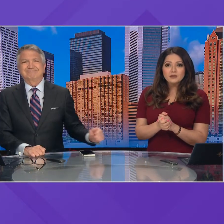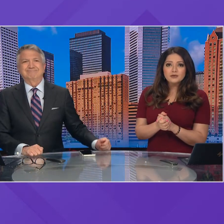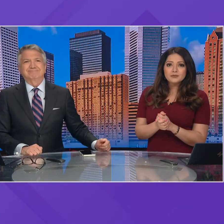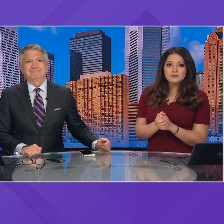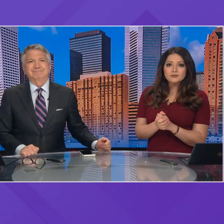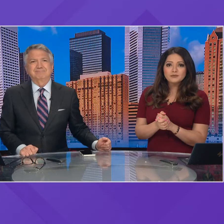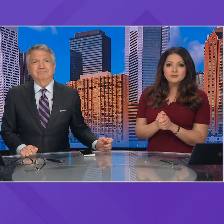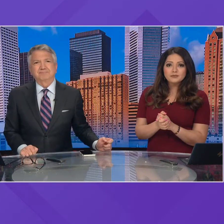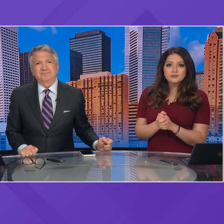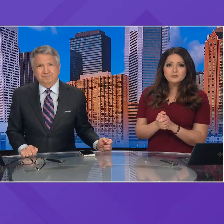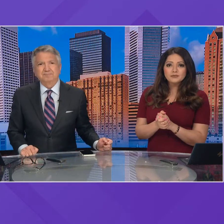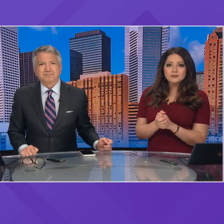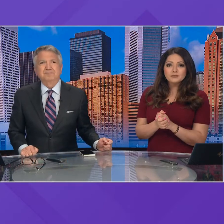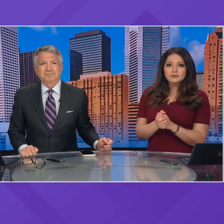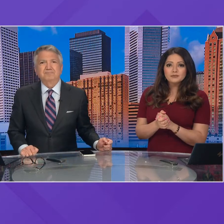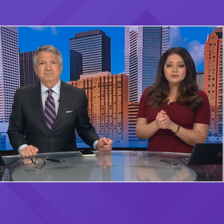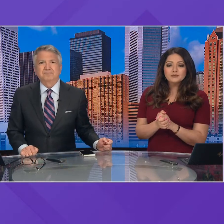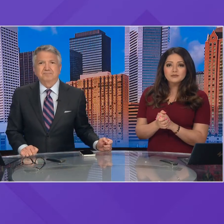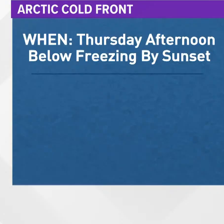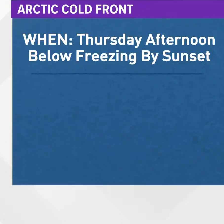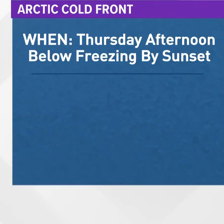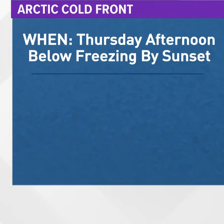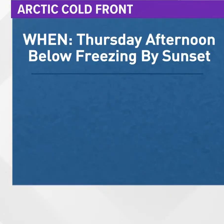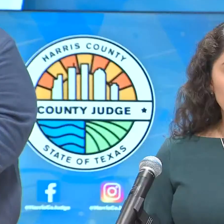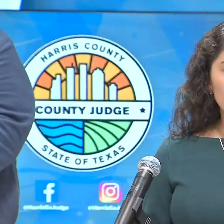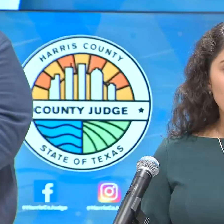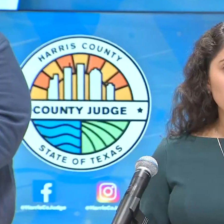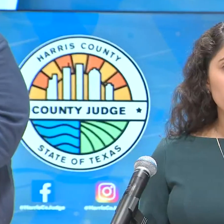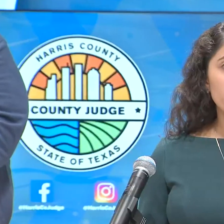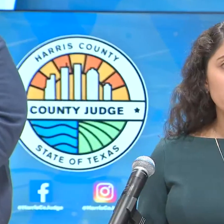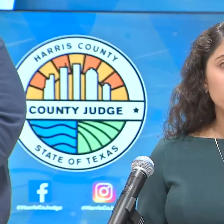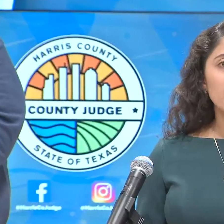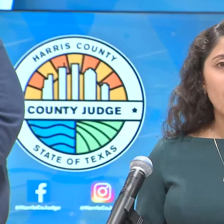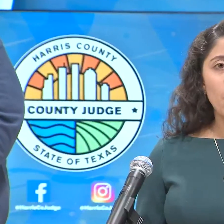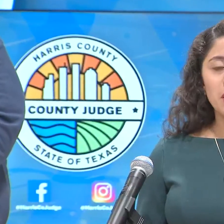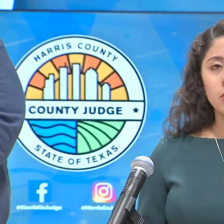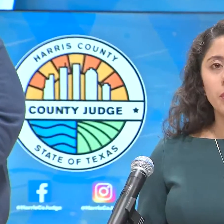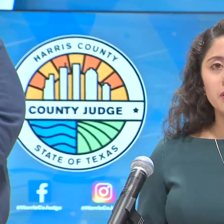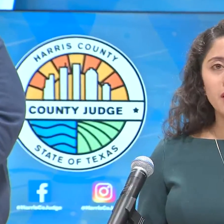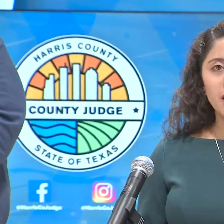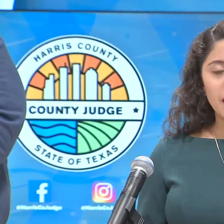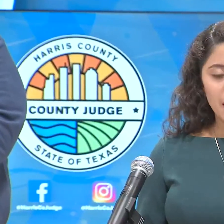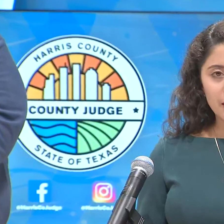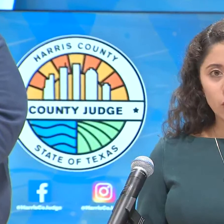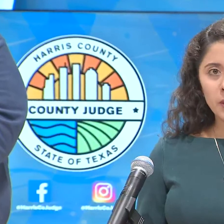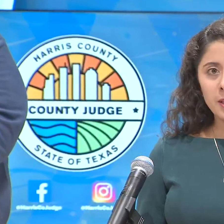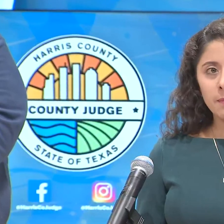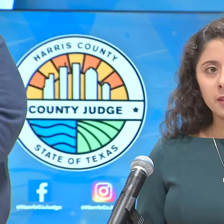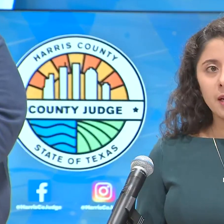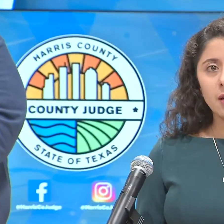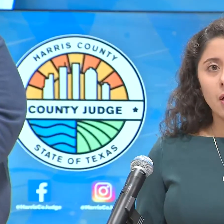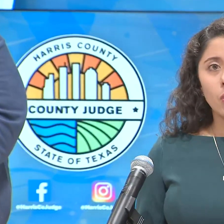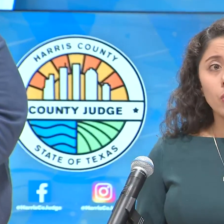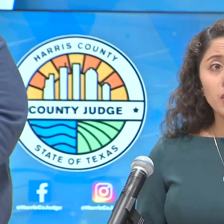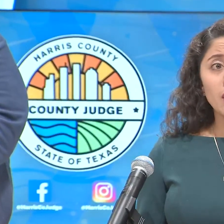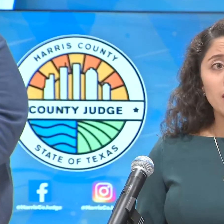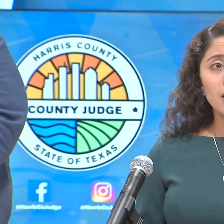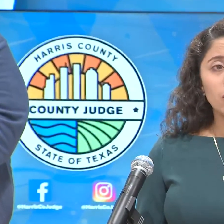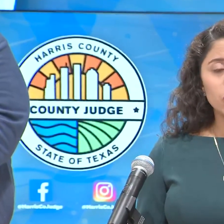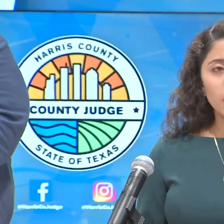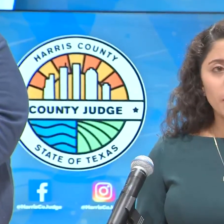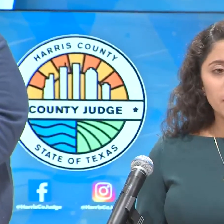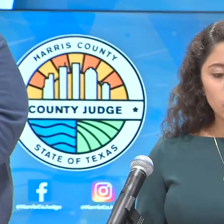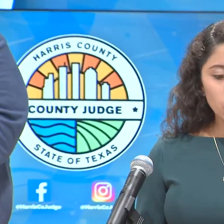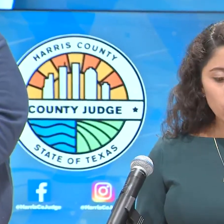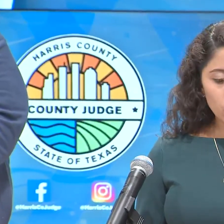That's right. It is going to be very, very cold, but we're not expecting any snow, ice, or La comunidad ha sufrido trauma después de la tormenta invernal Uri en